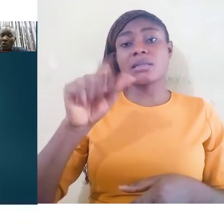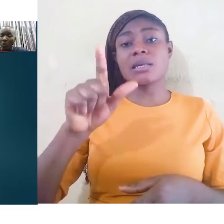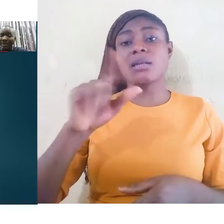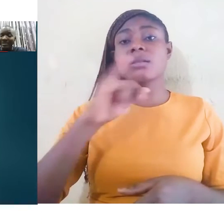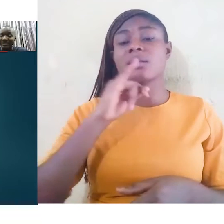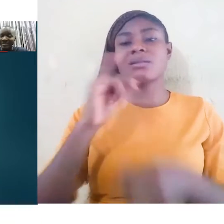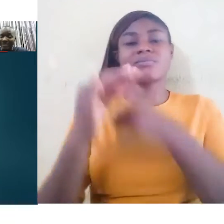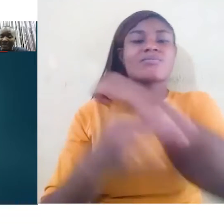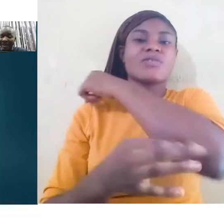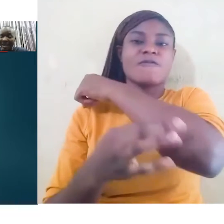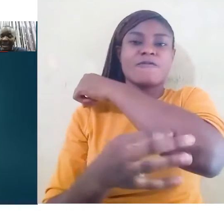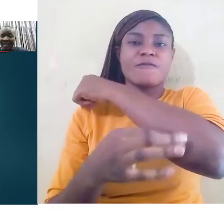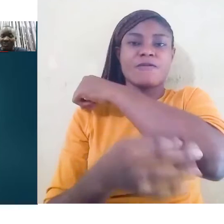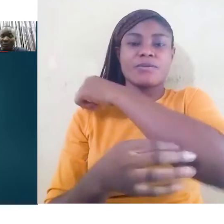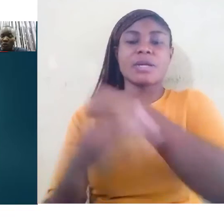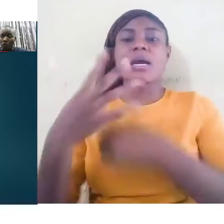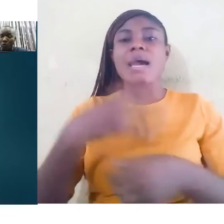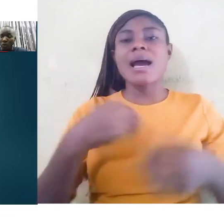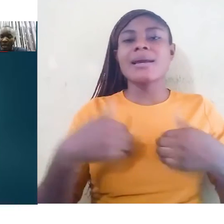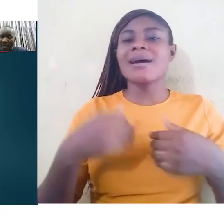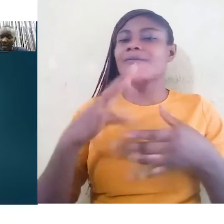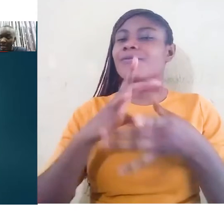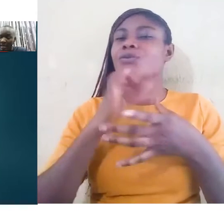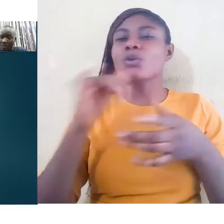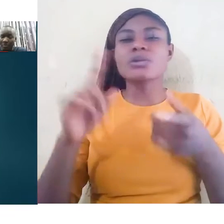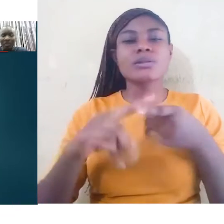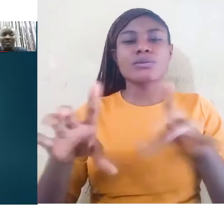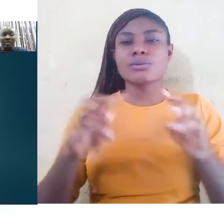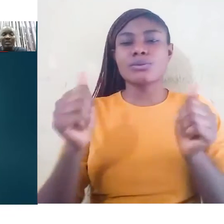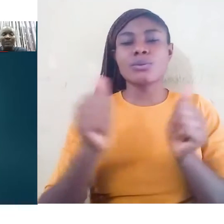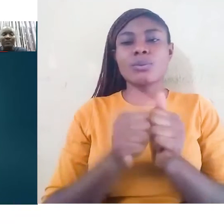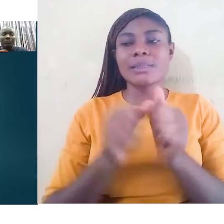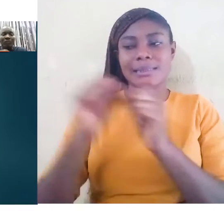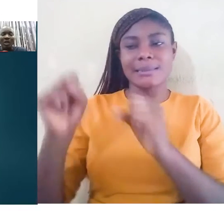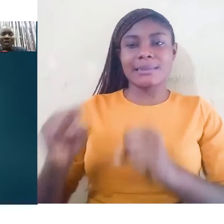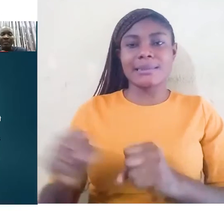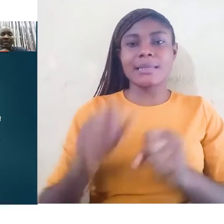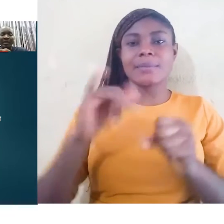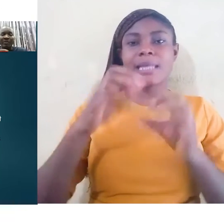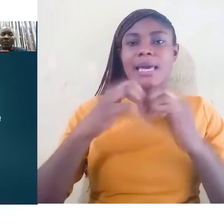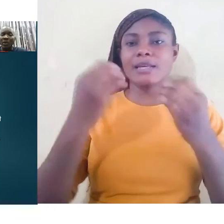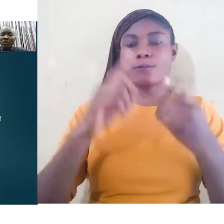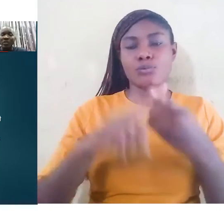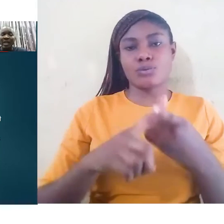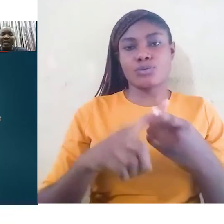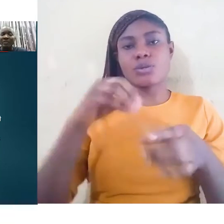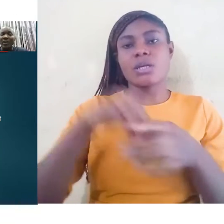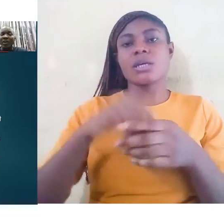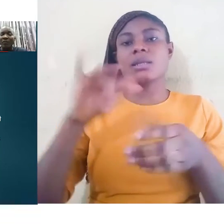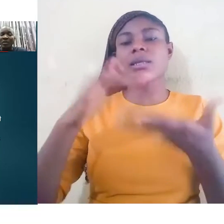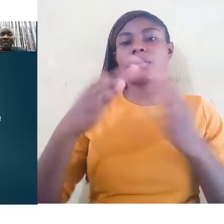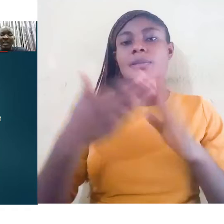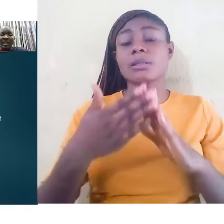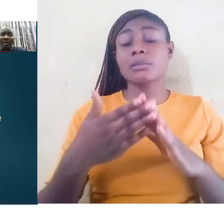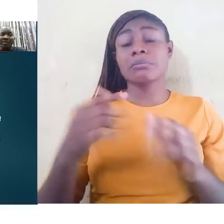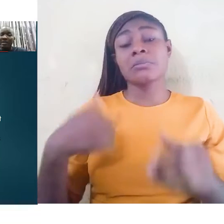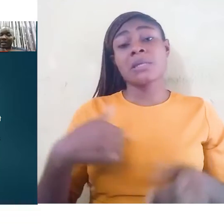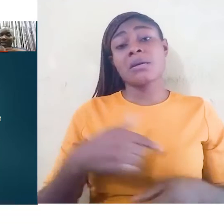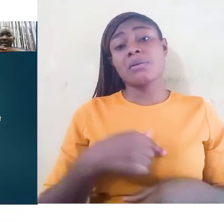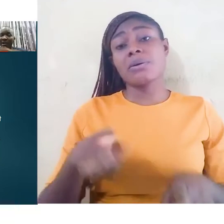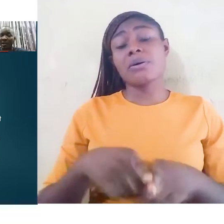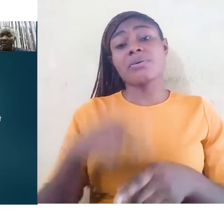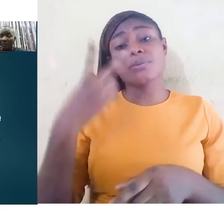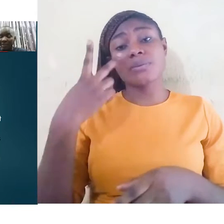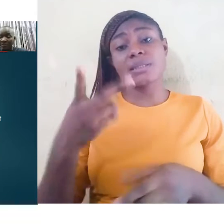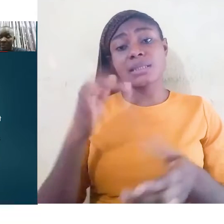do with the system that they are exposed to in their community. Next, we also see that it is very obvious that there is